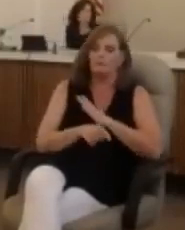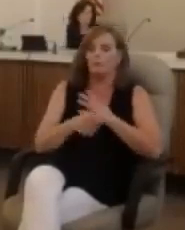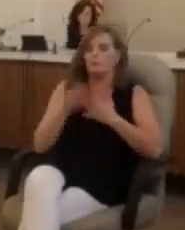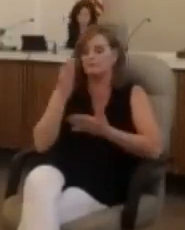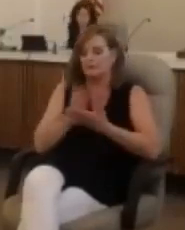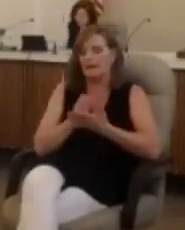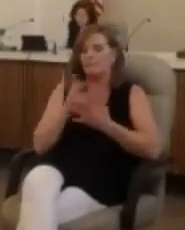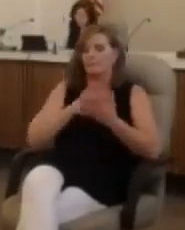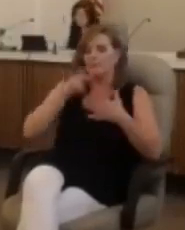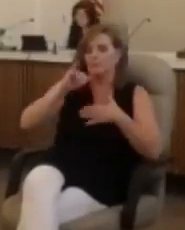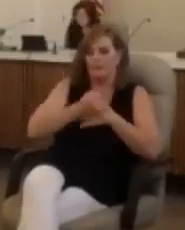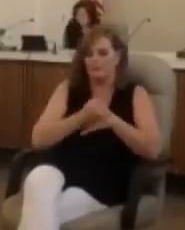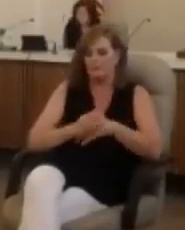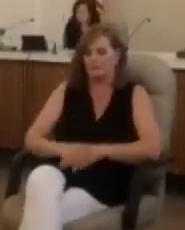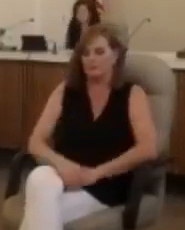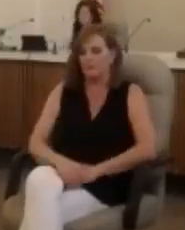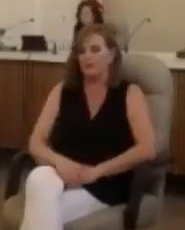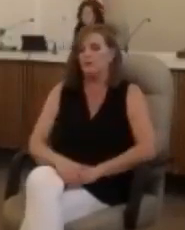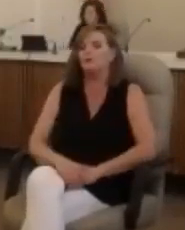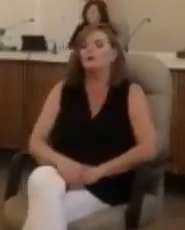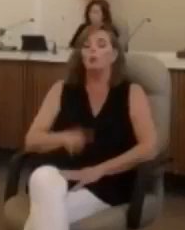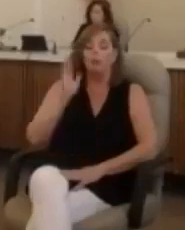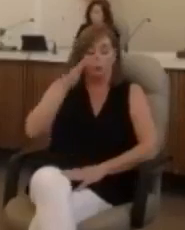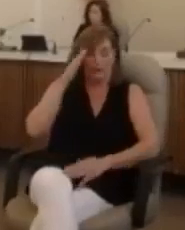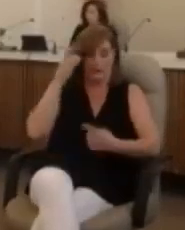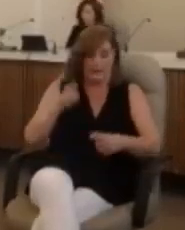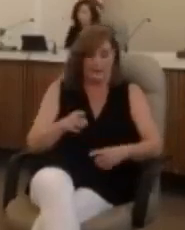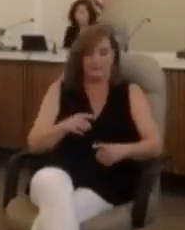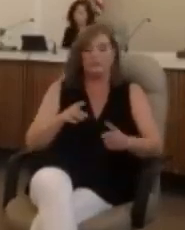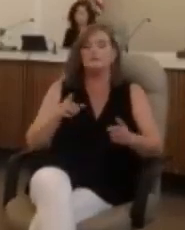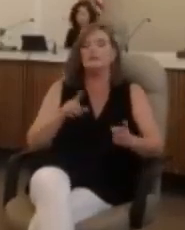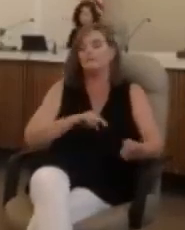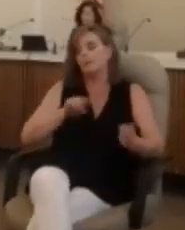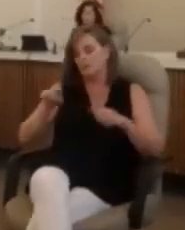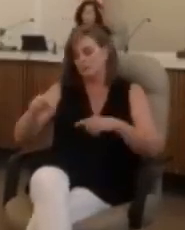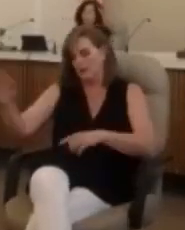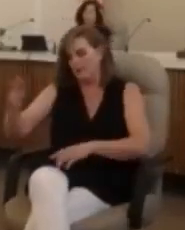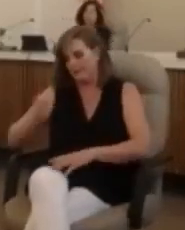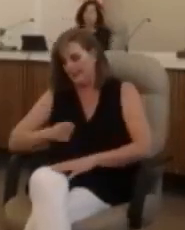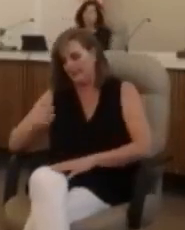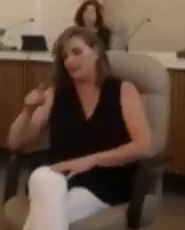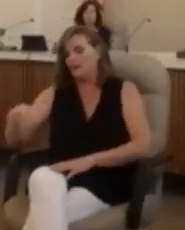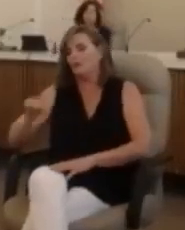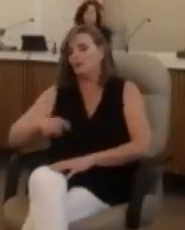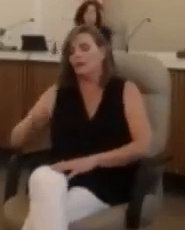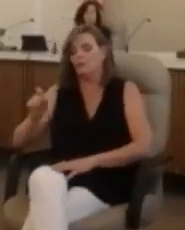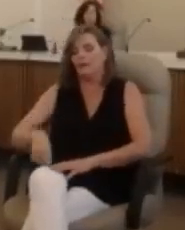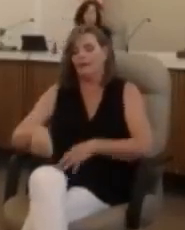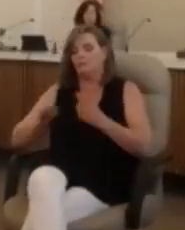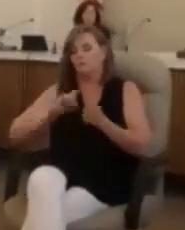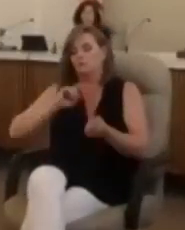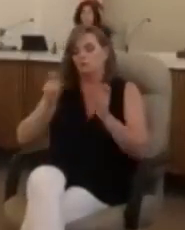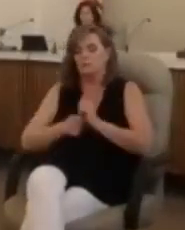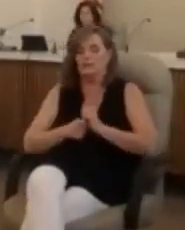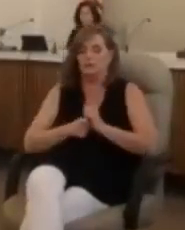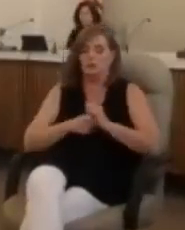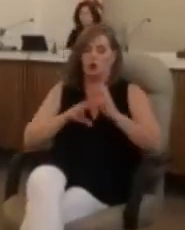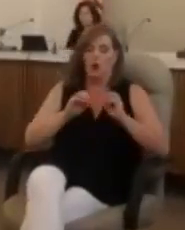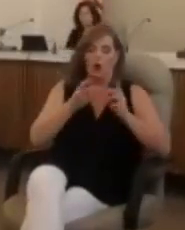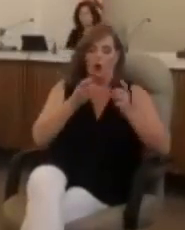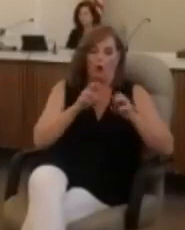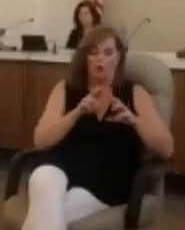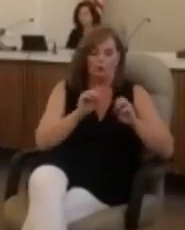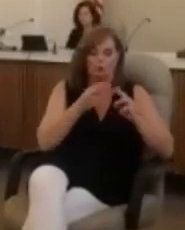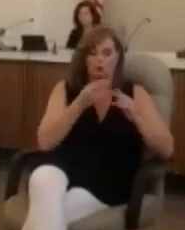and have to make a change in the ownership and management, so they